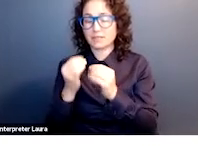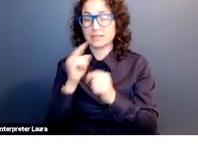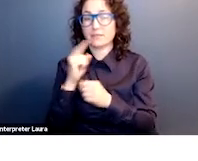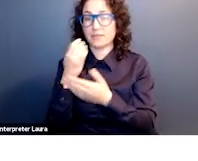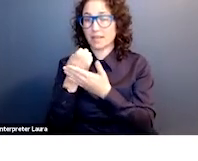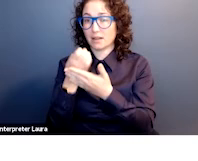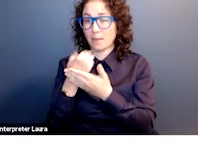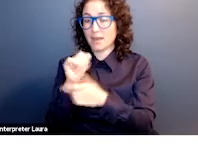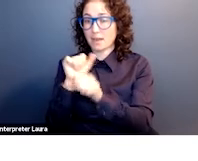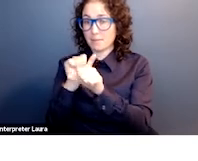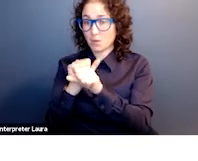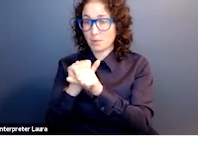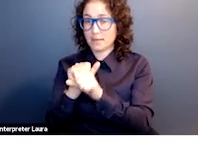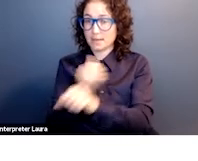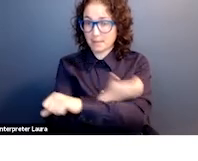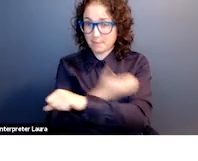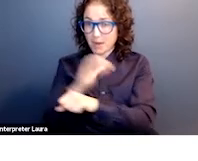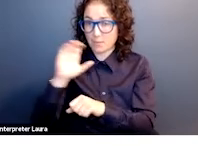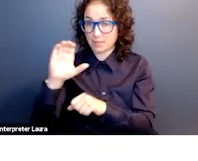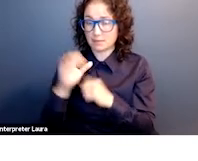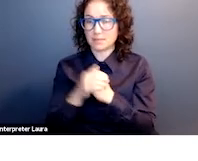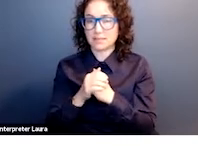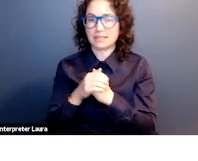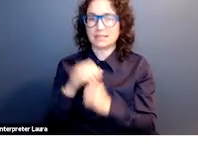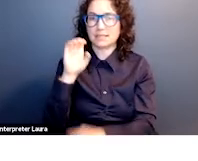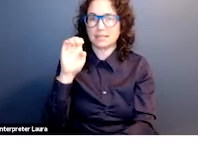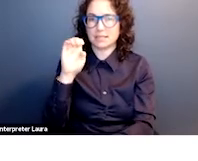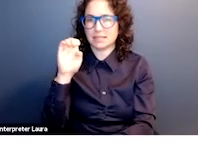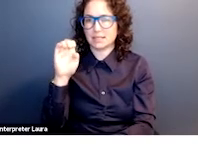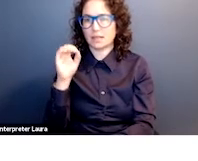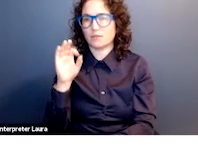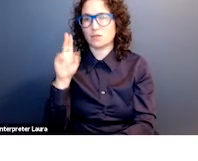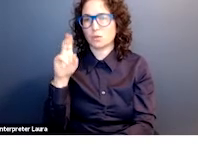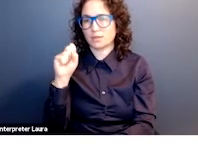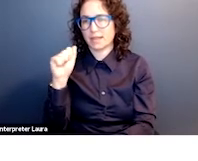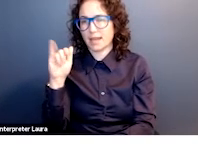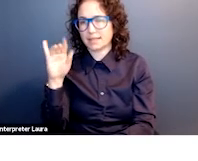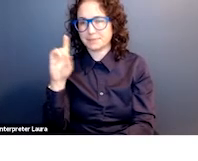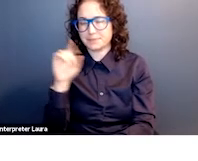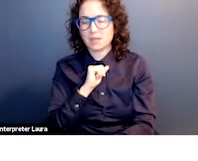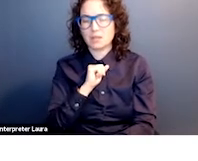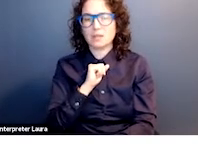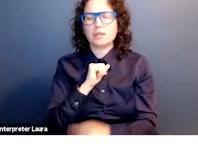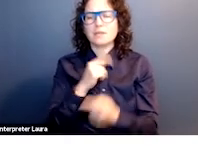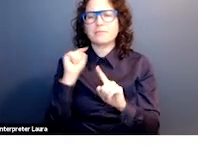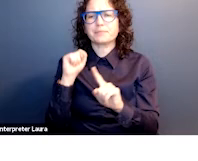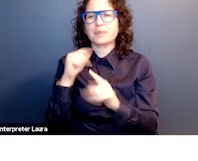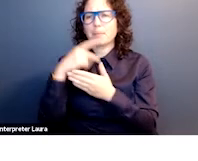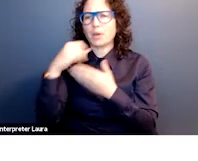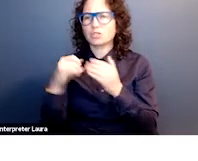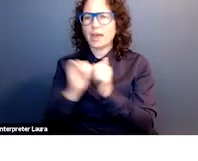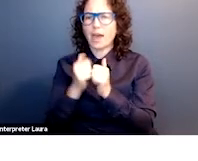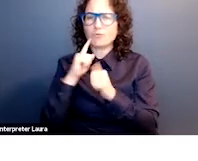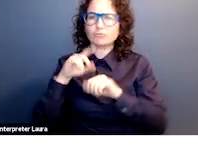and Employment Empowerment, or EEE of USAID. So how the project perform best